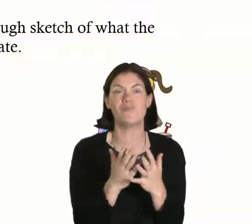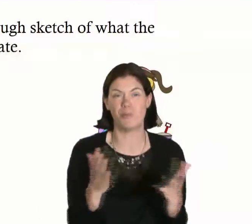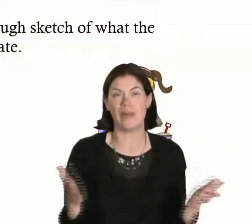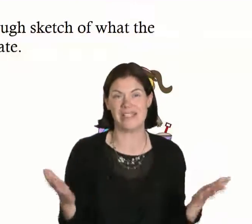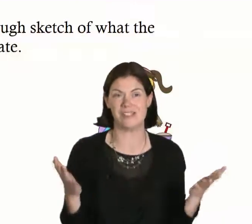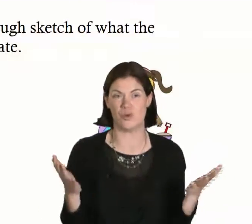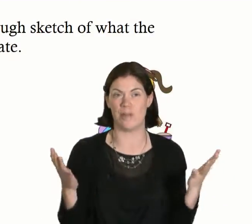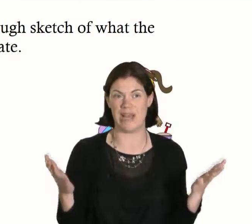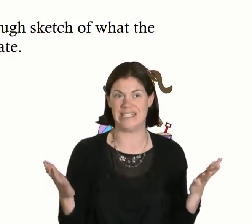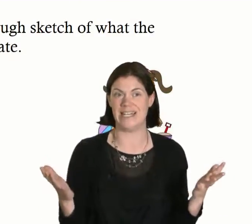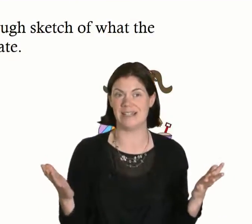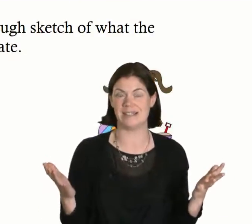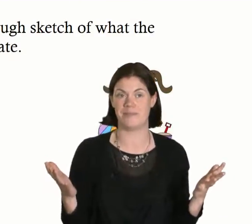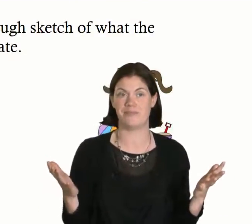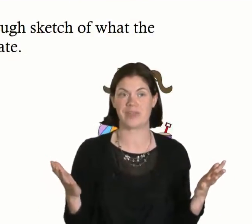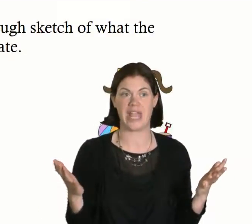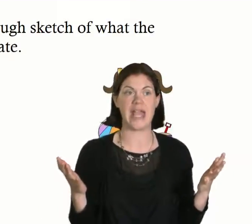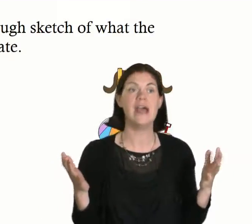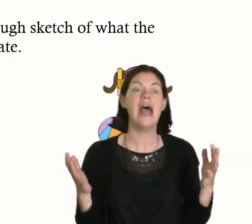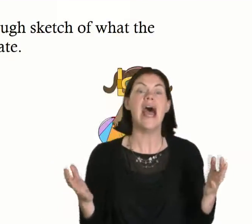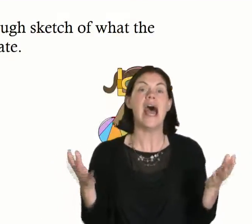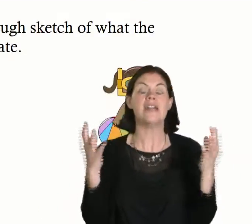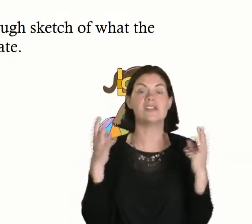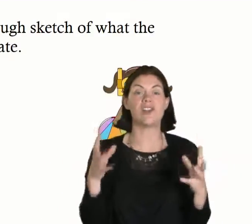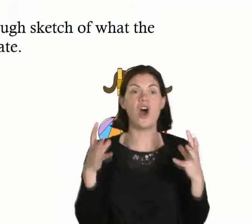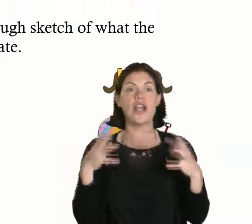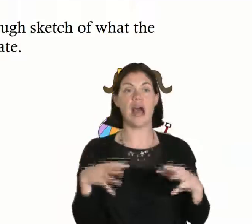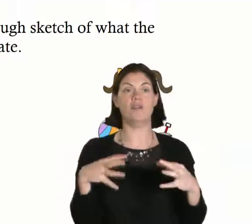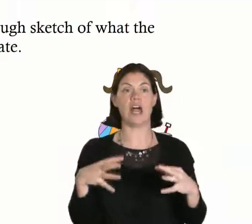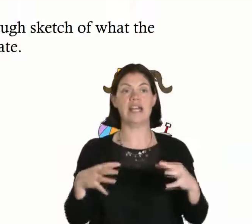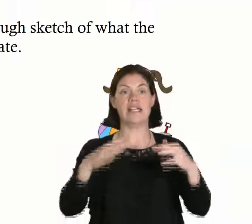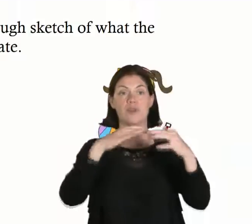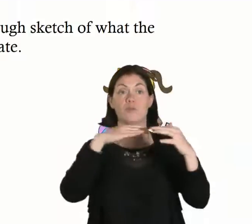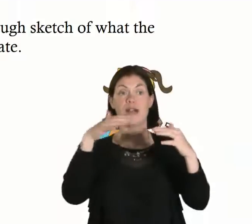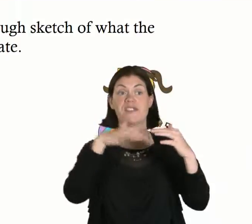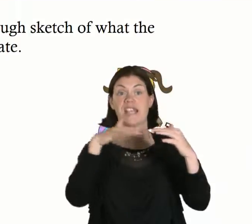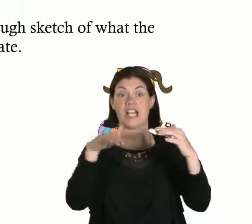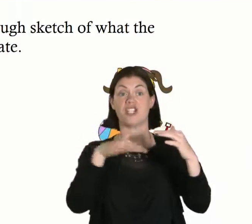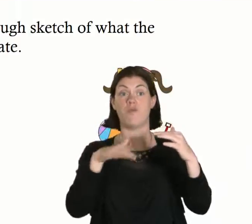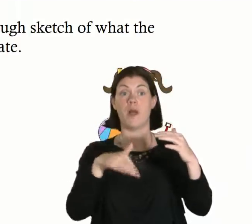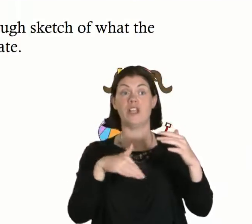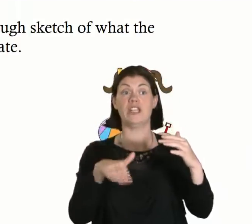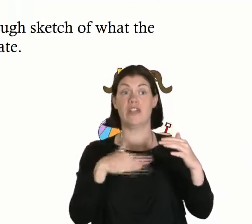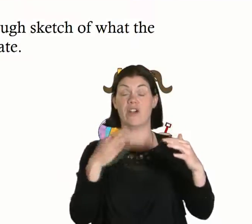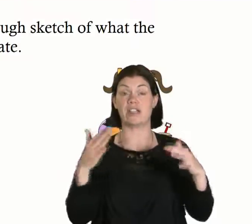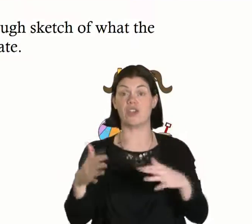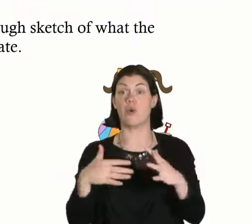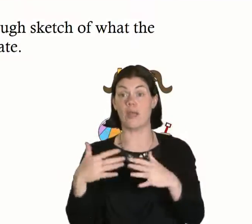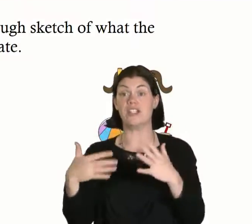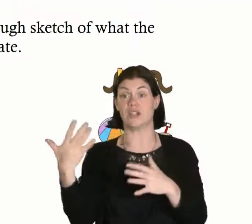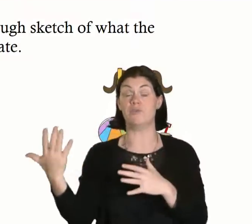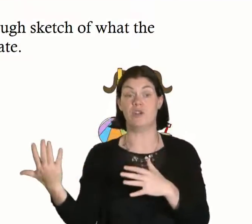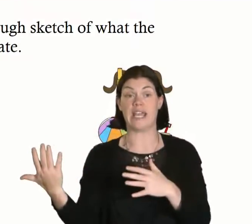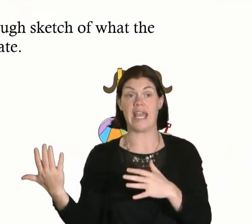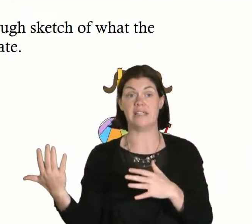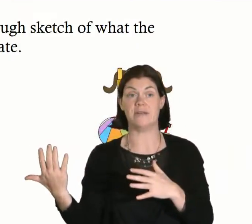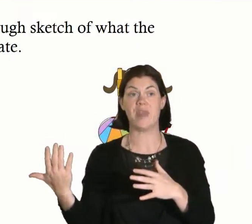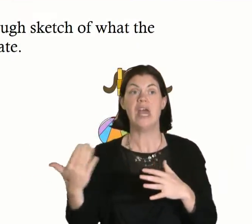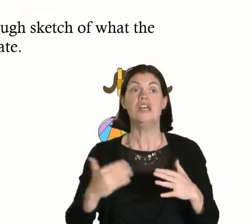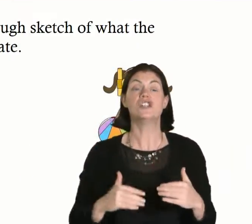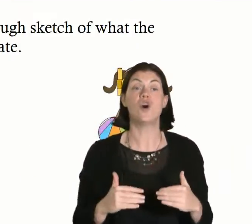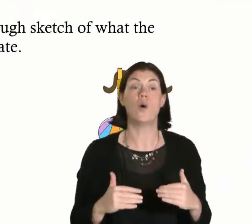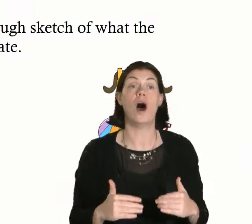always got to brainstorm ideas, okay? And a song outline is a rough sketch of what your lyrics are going to